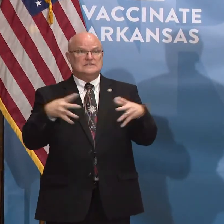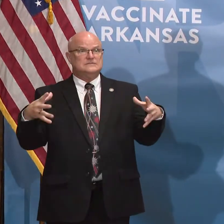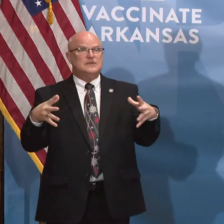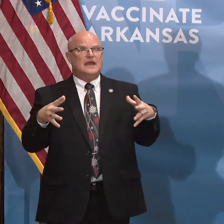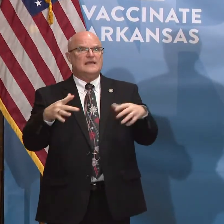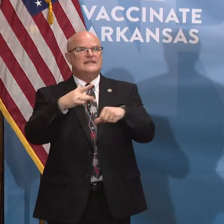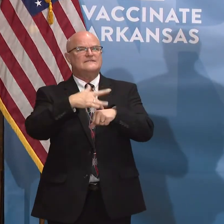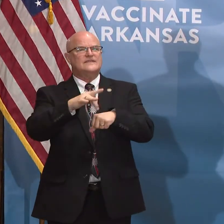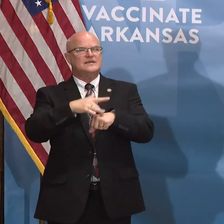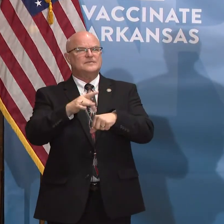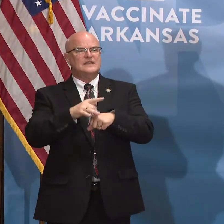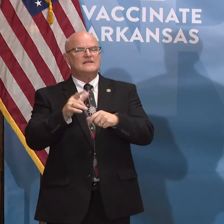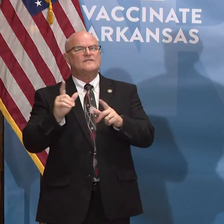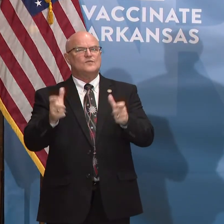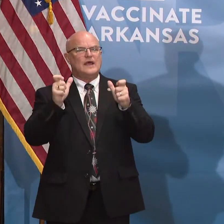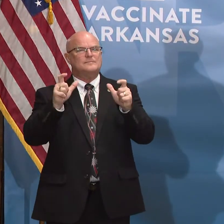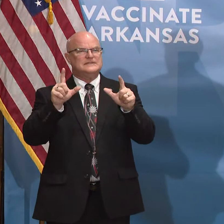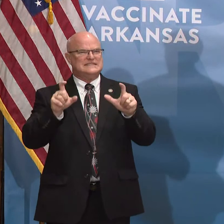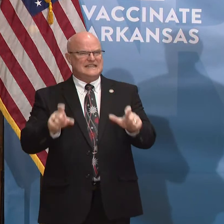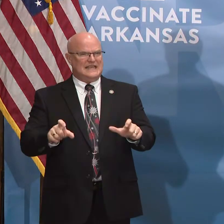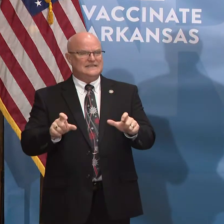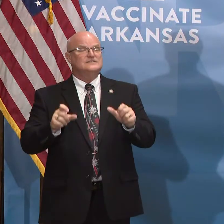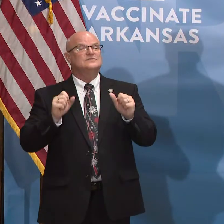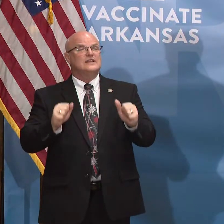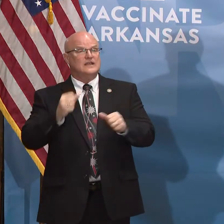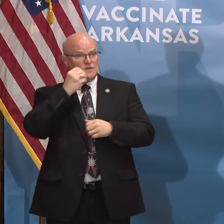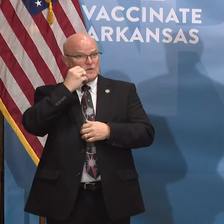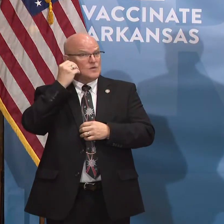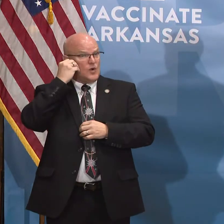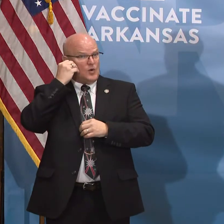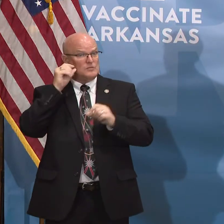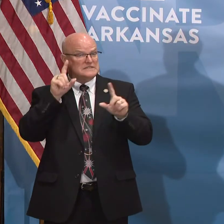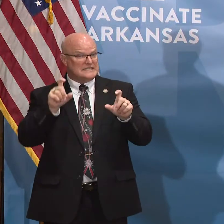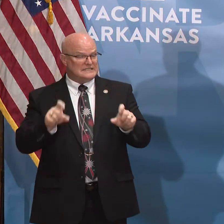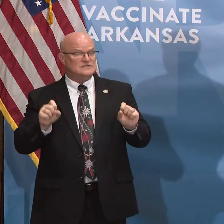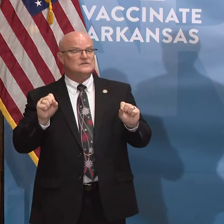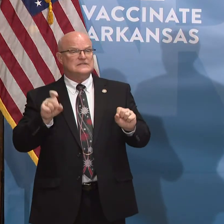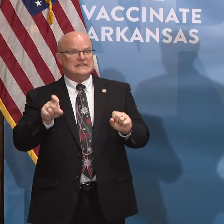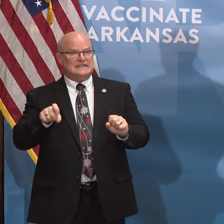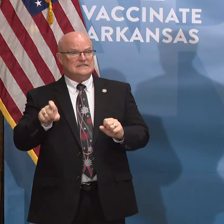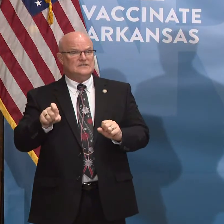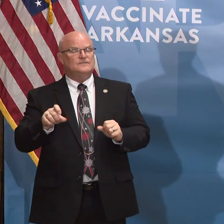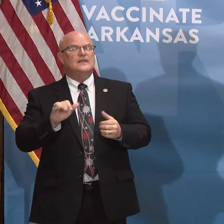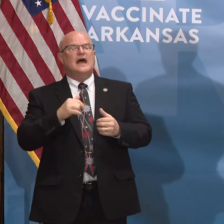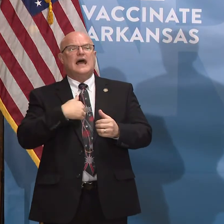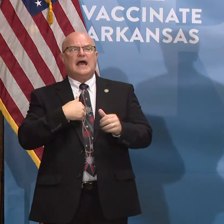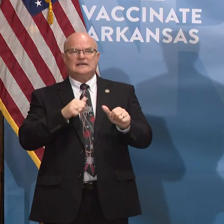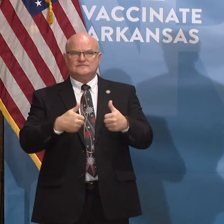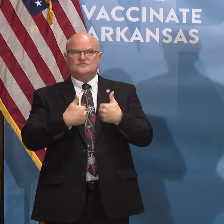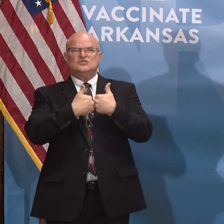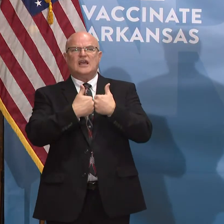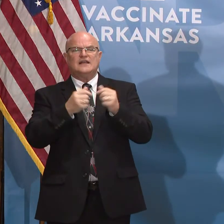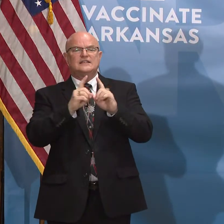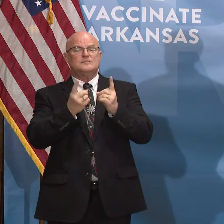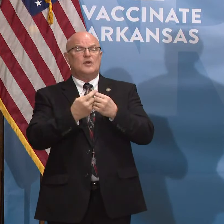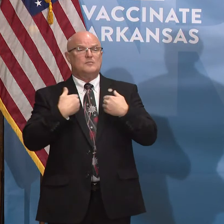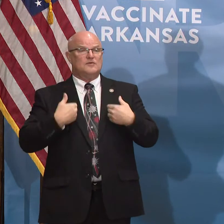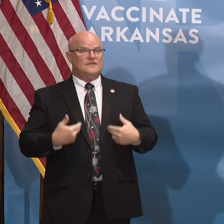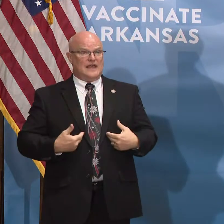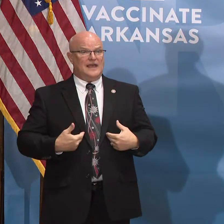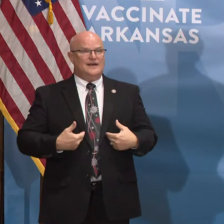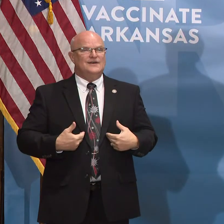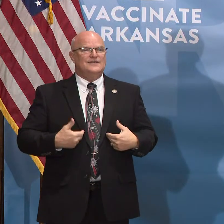the availability of rapid tests that you can do in your home. And so I've challenged the Department of Health